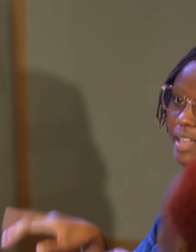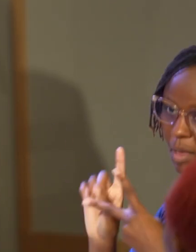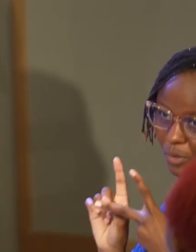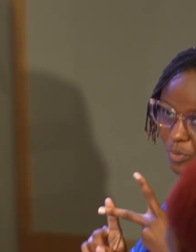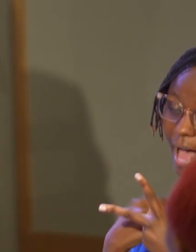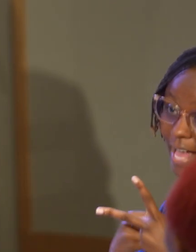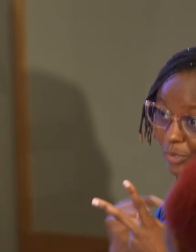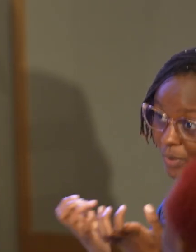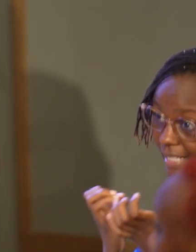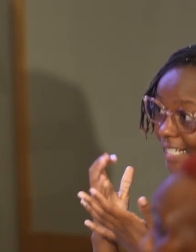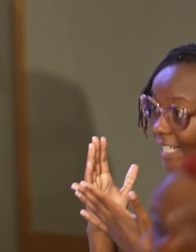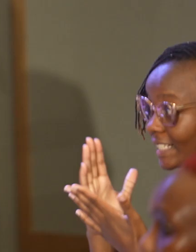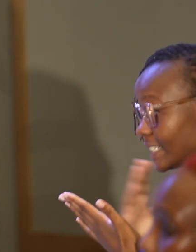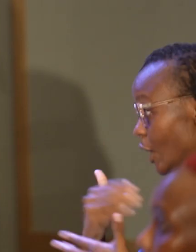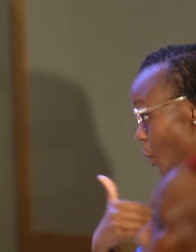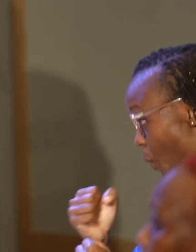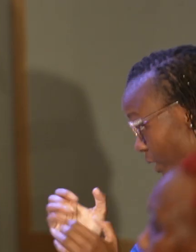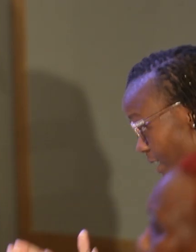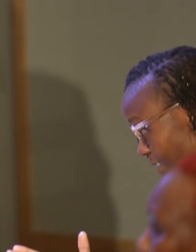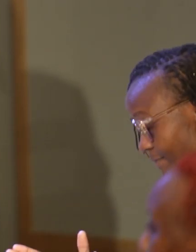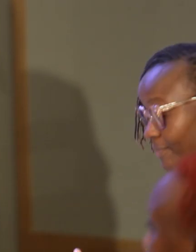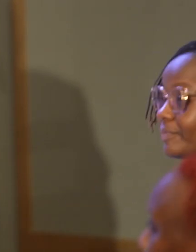the stakeholders.